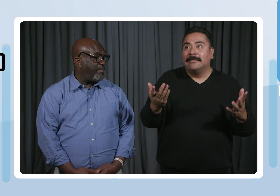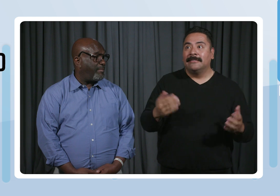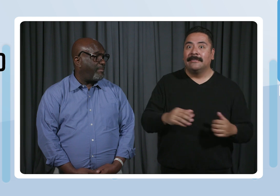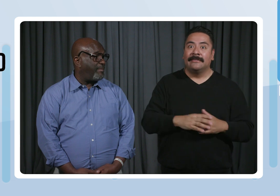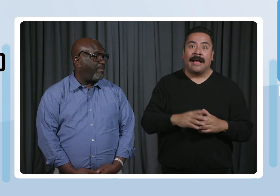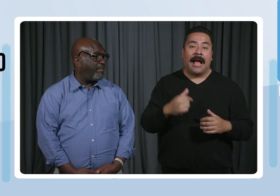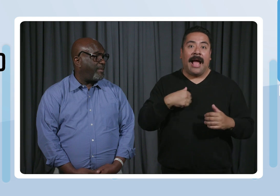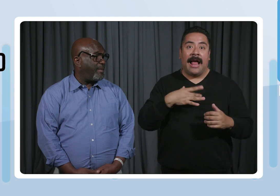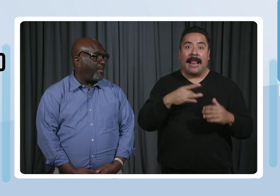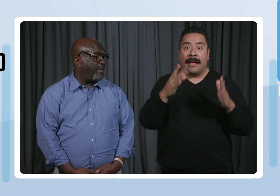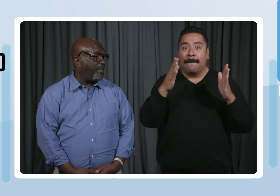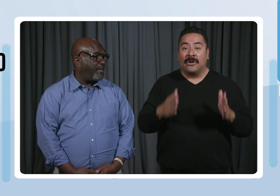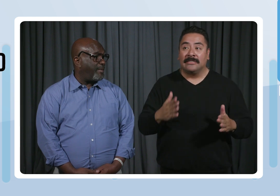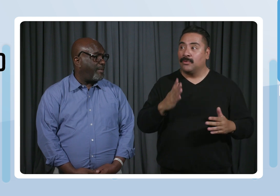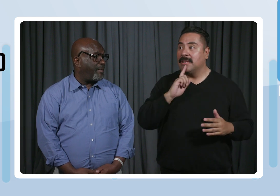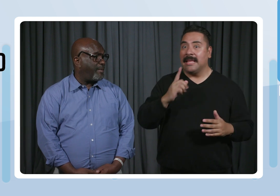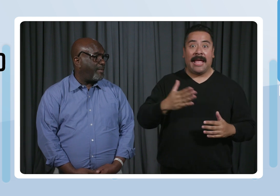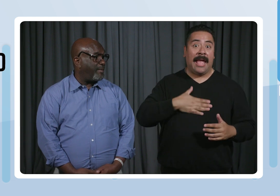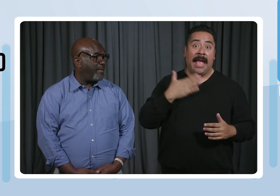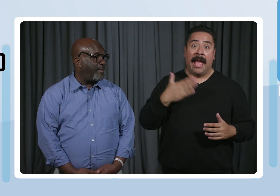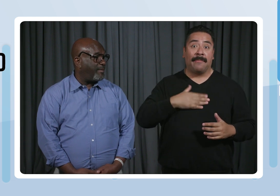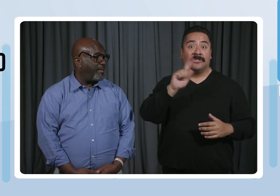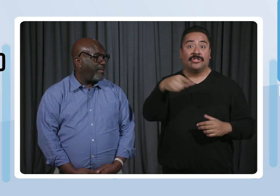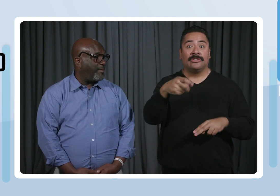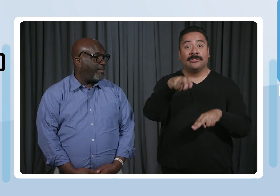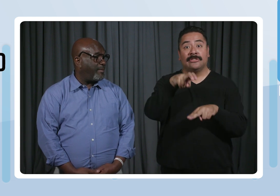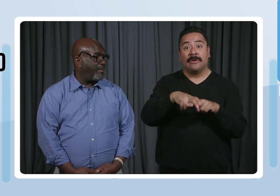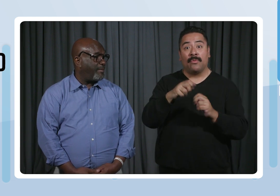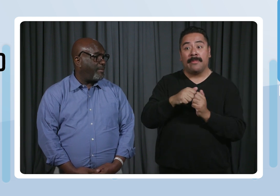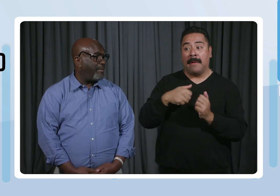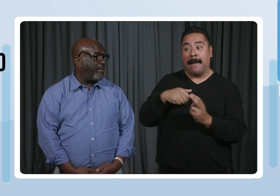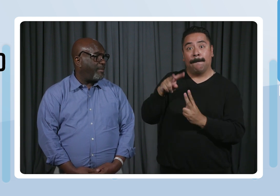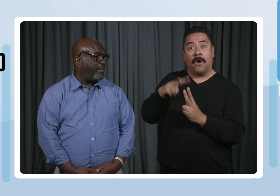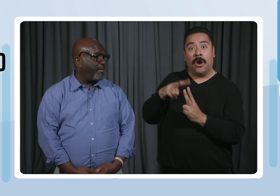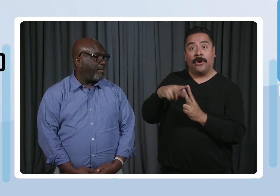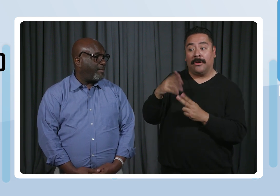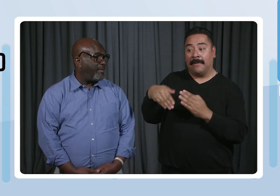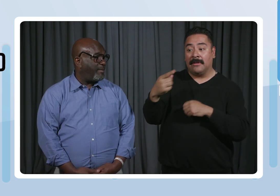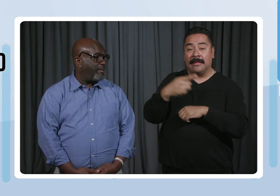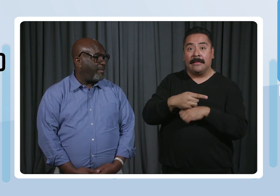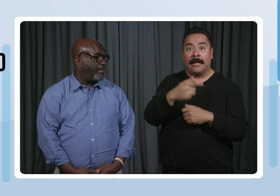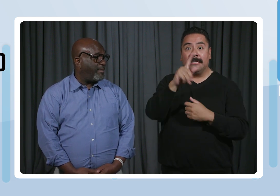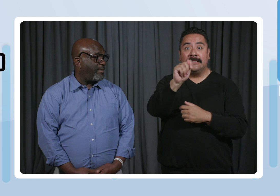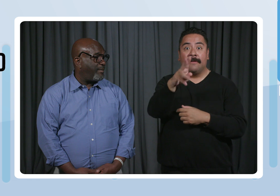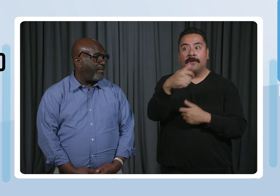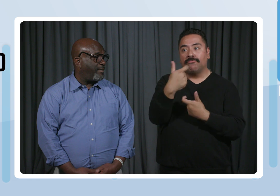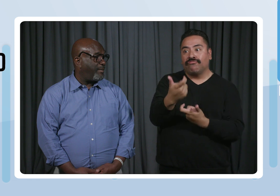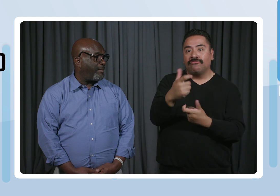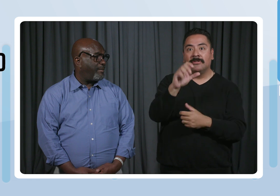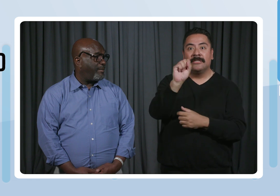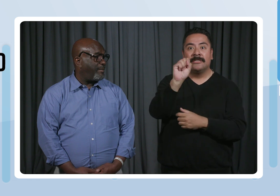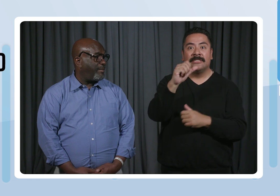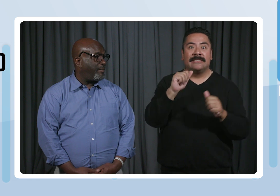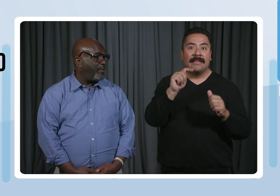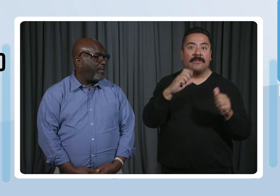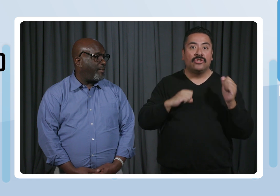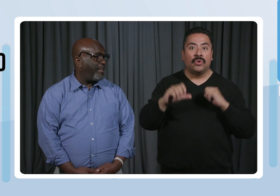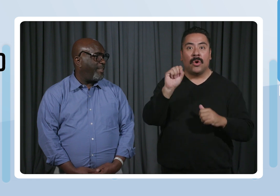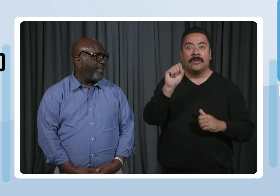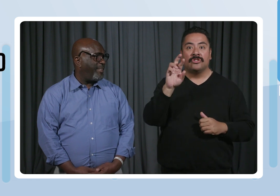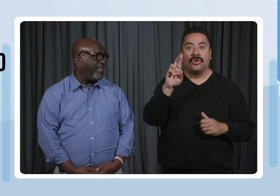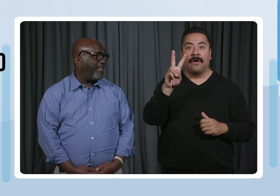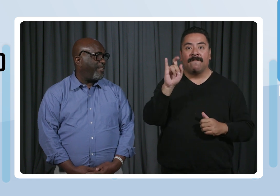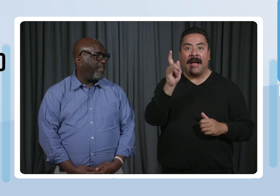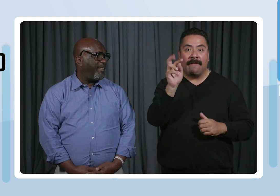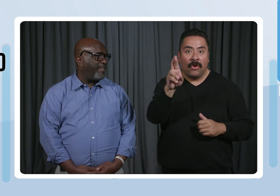nerd who is very happy to just sit with my partner at the end of the day and watch Survivor. And, I